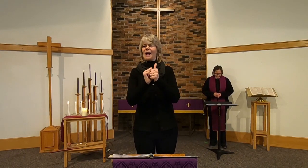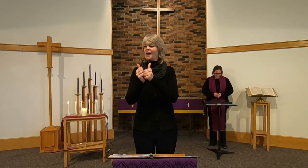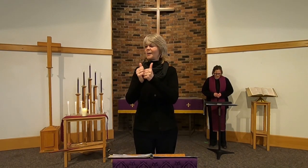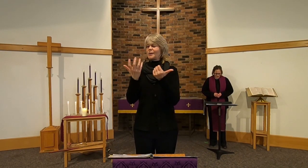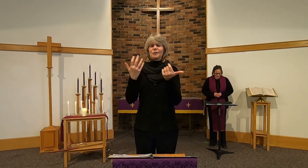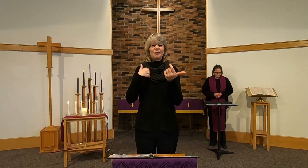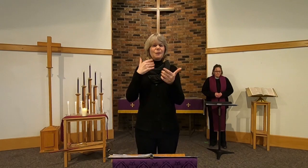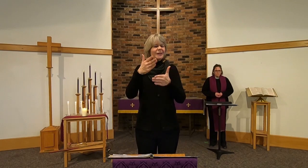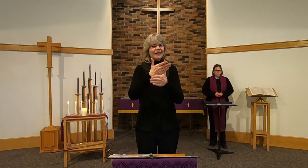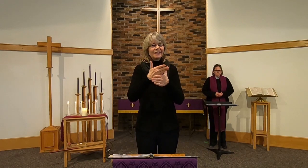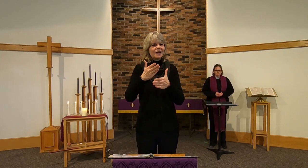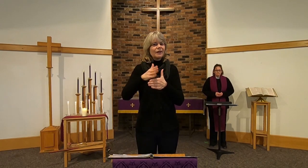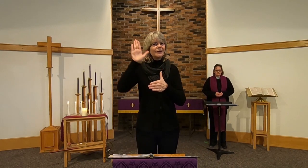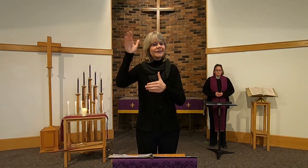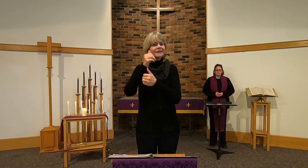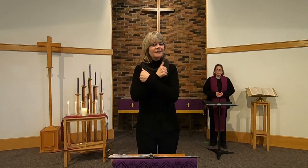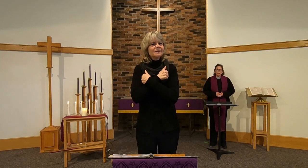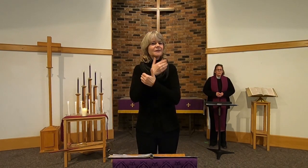that.